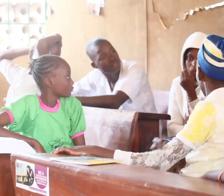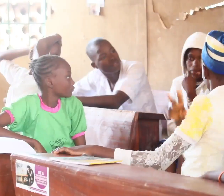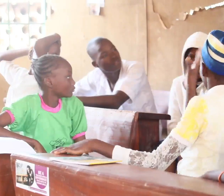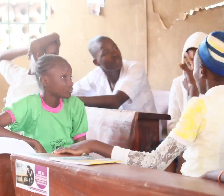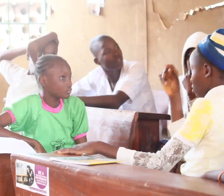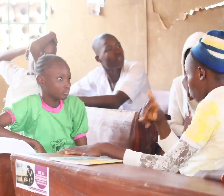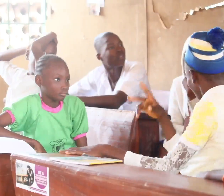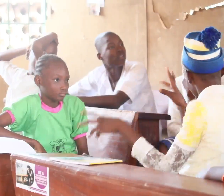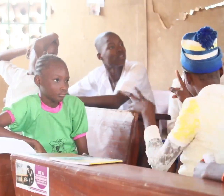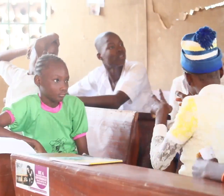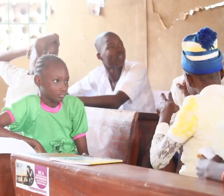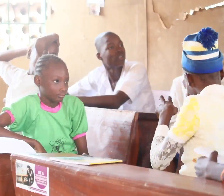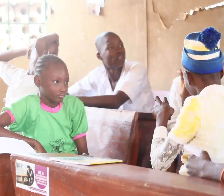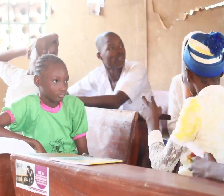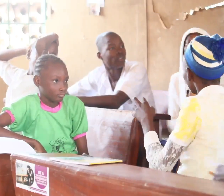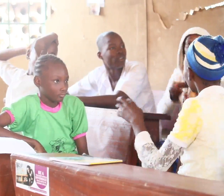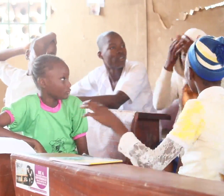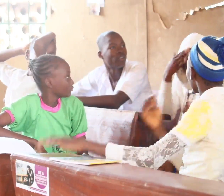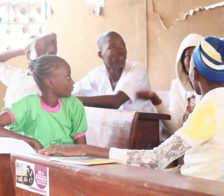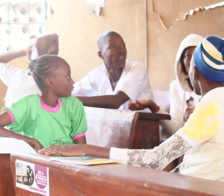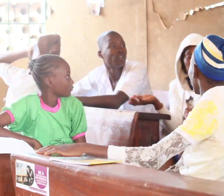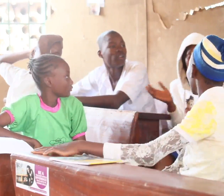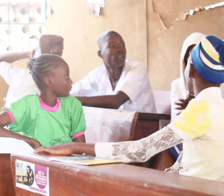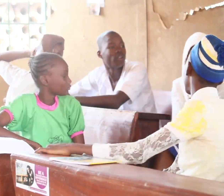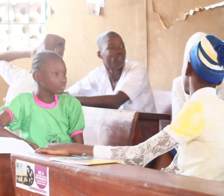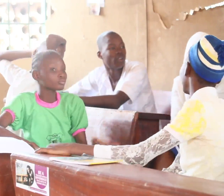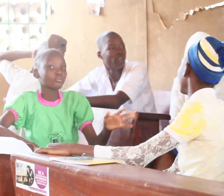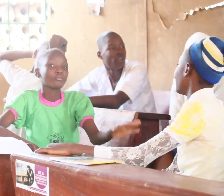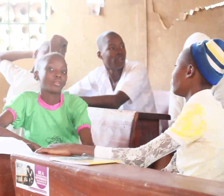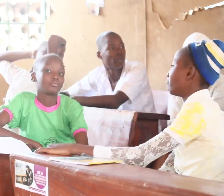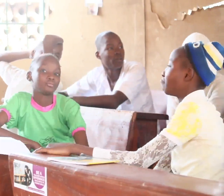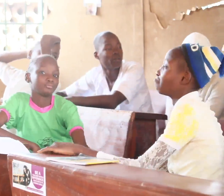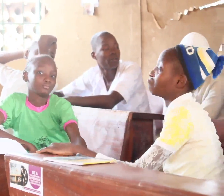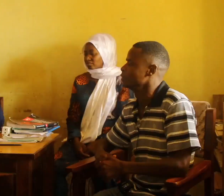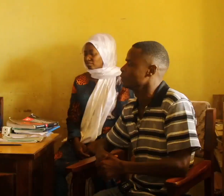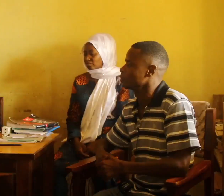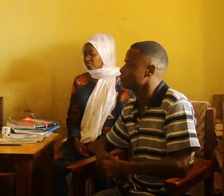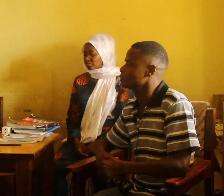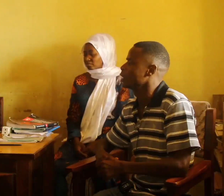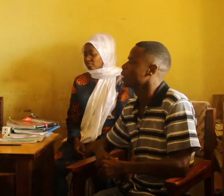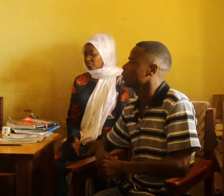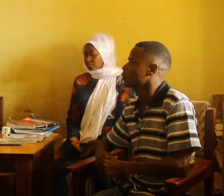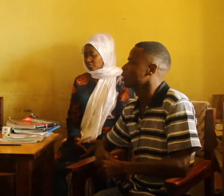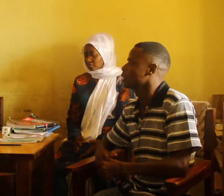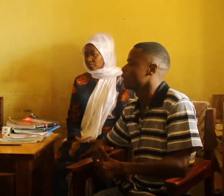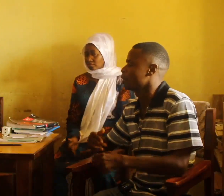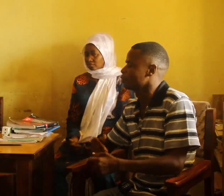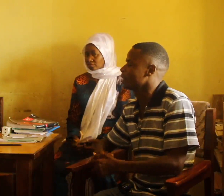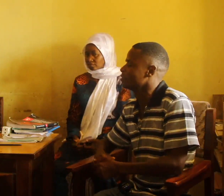Especially in areas of finals, to bring a new teacher who will find it is possible. How can we get the